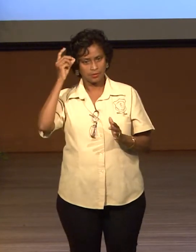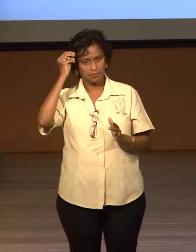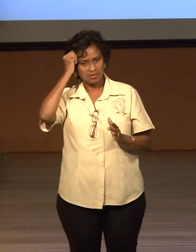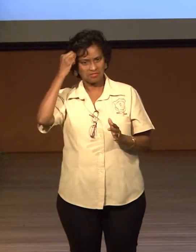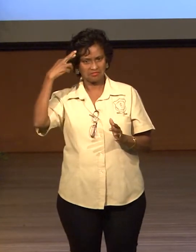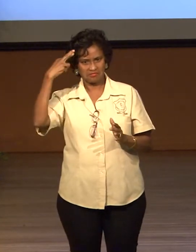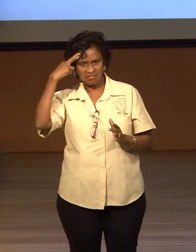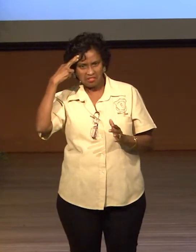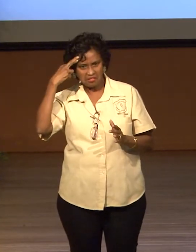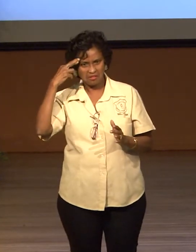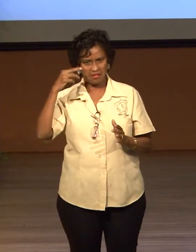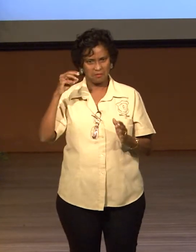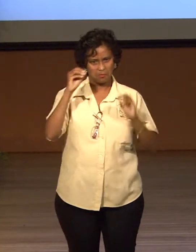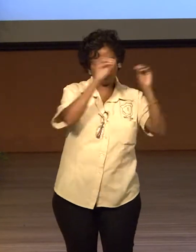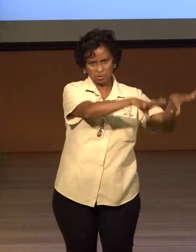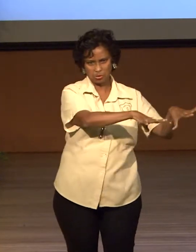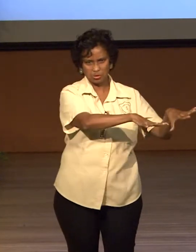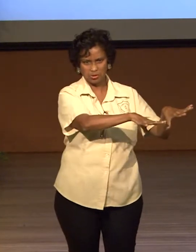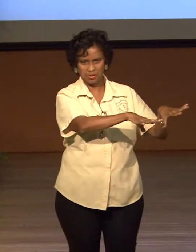institutions?